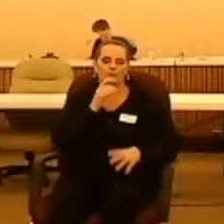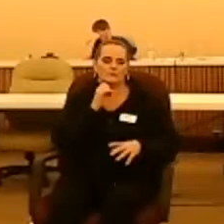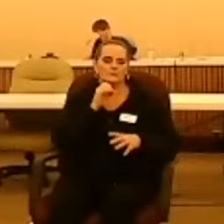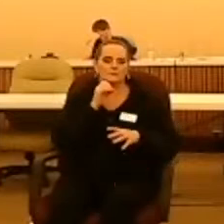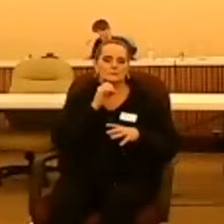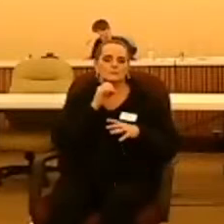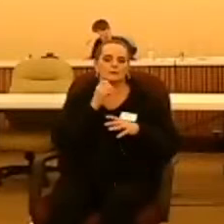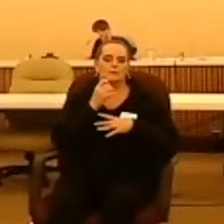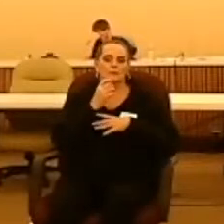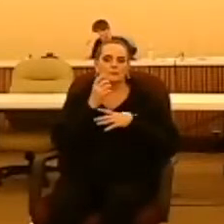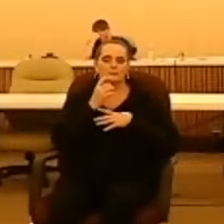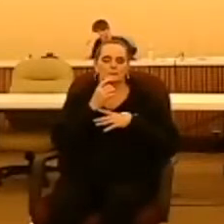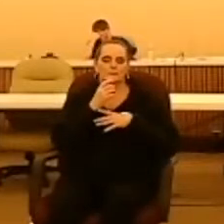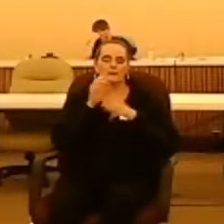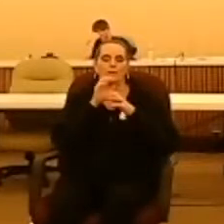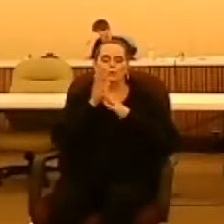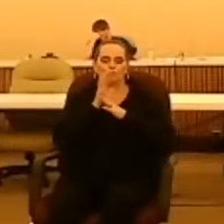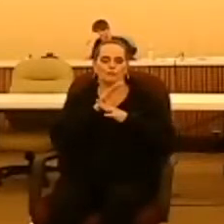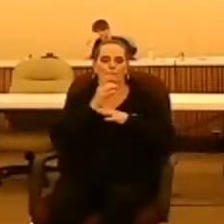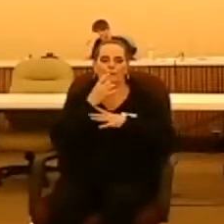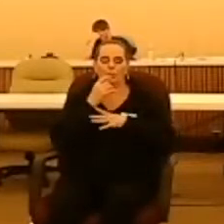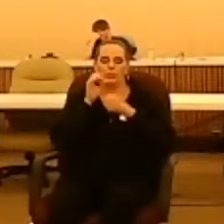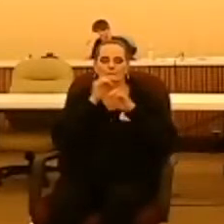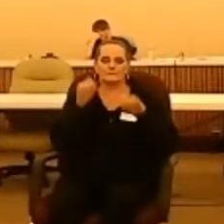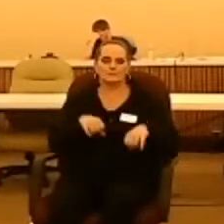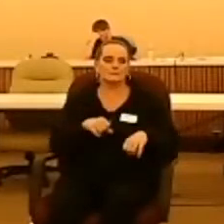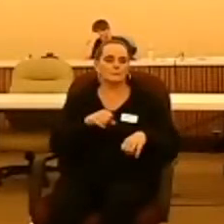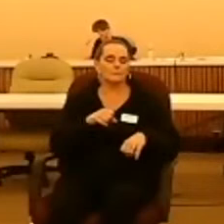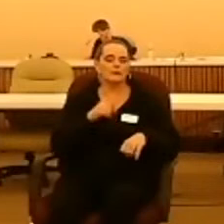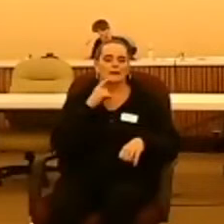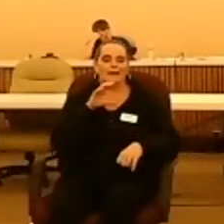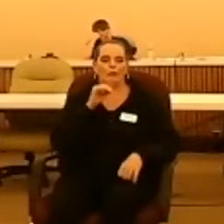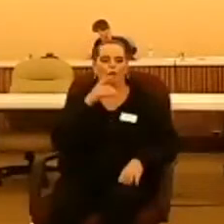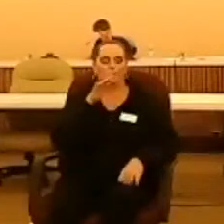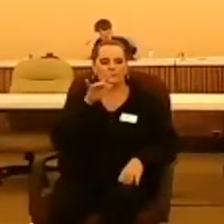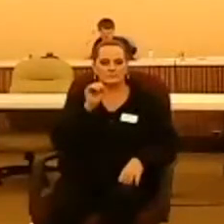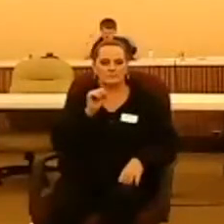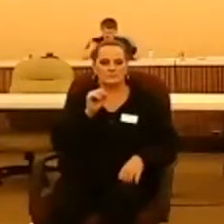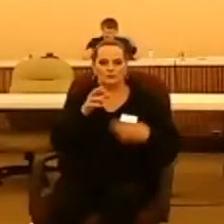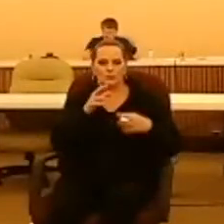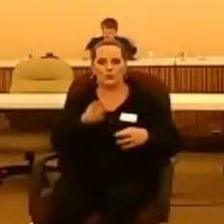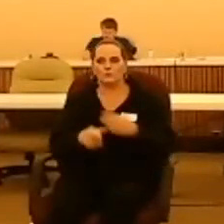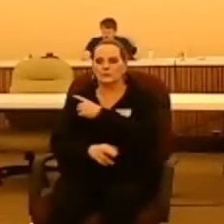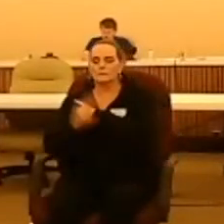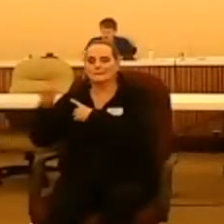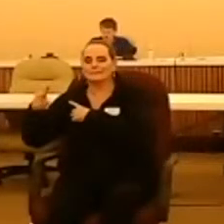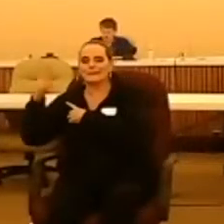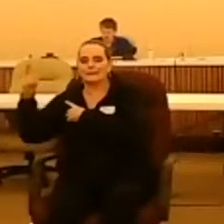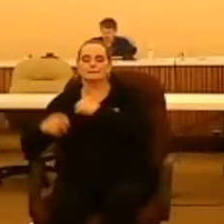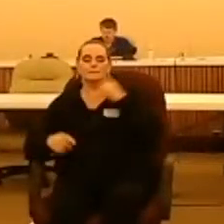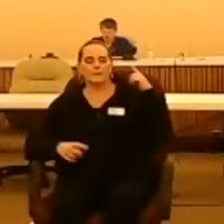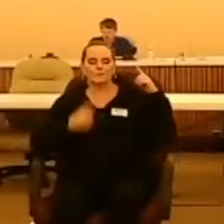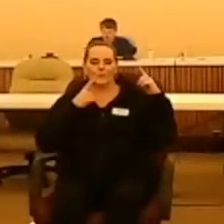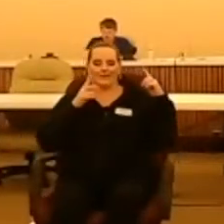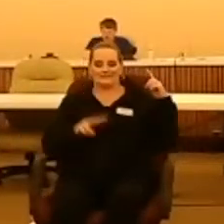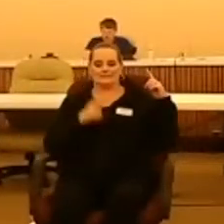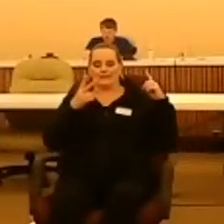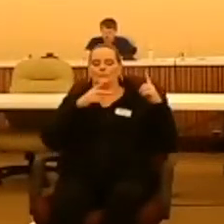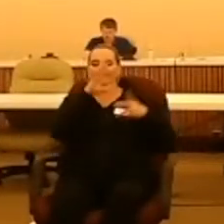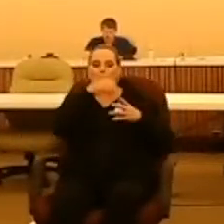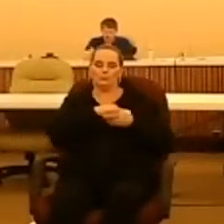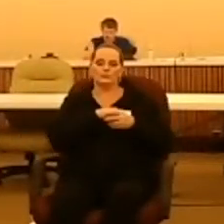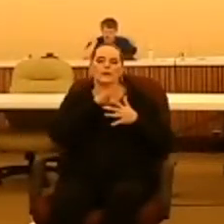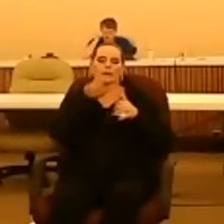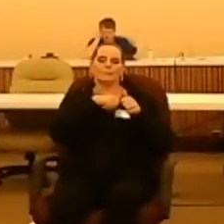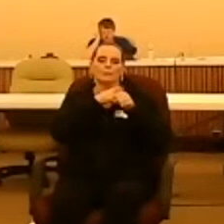the intersection of Colkins Road and Memorial Drive. Seconded. So this is the second one that includes an upgrade